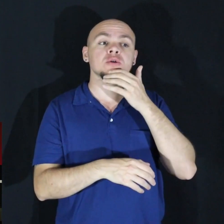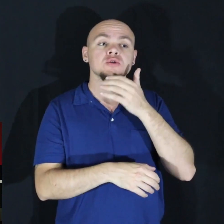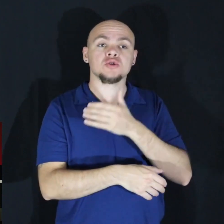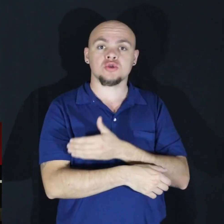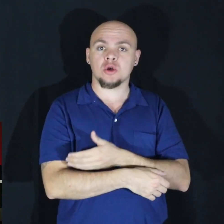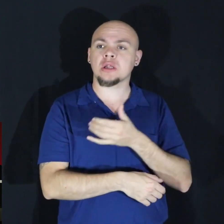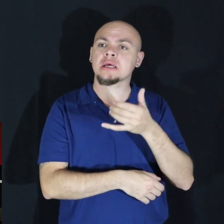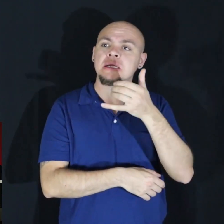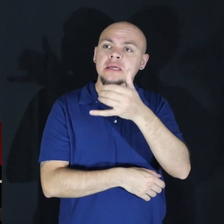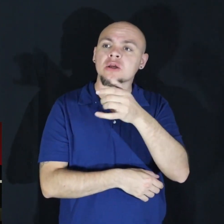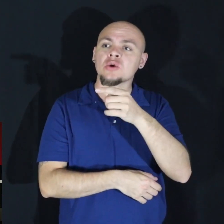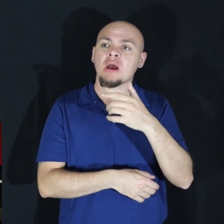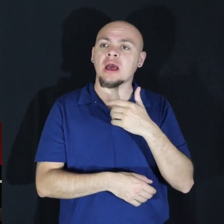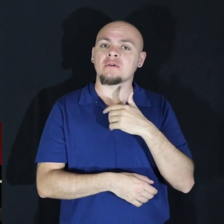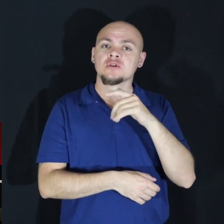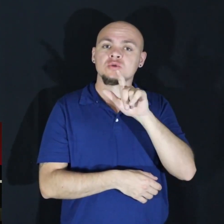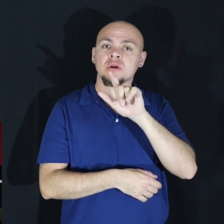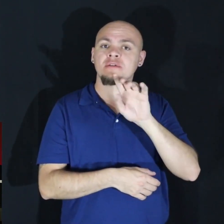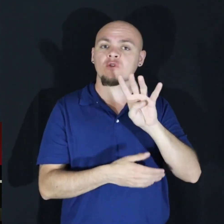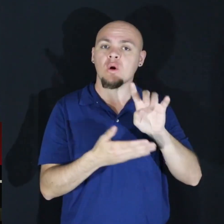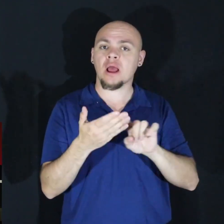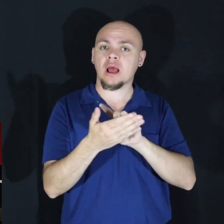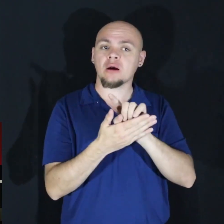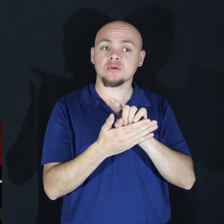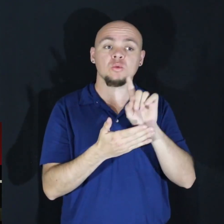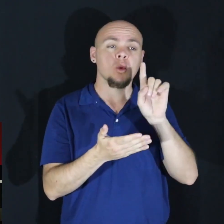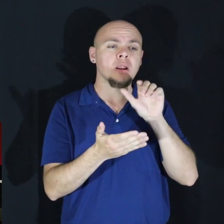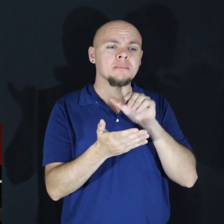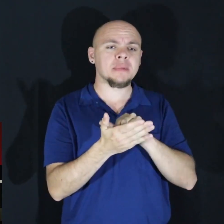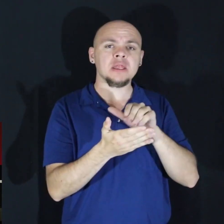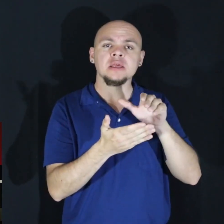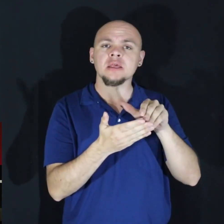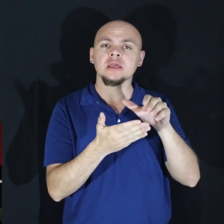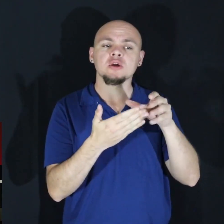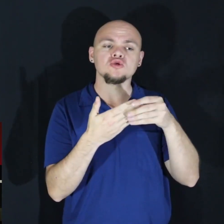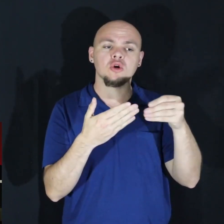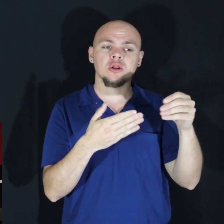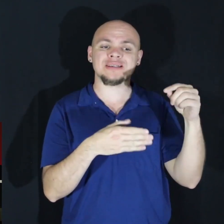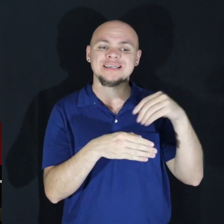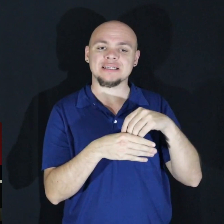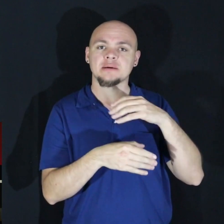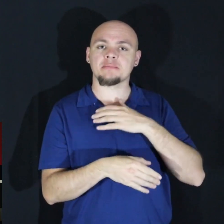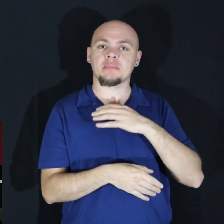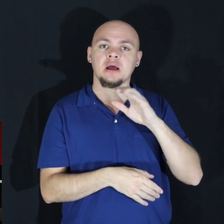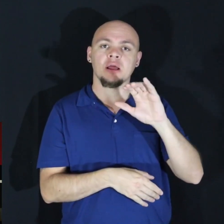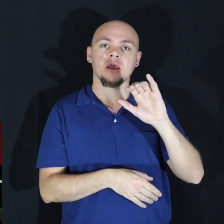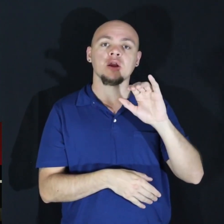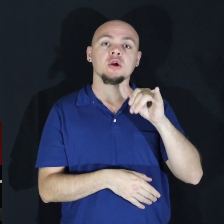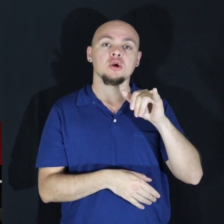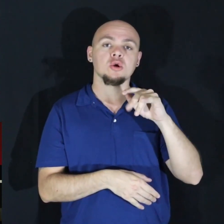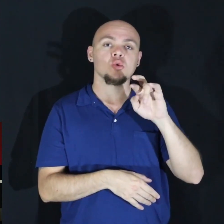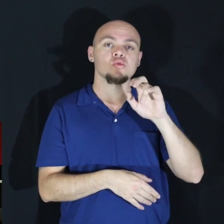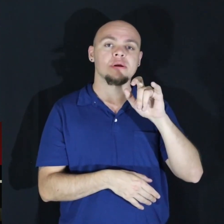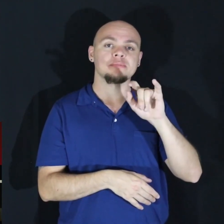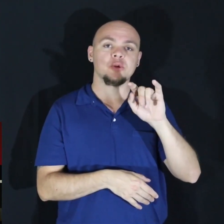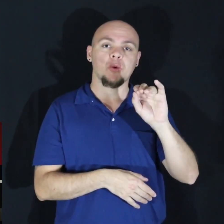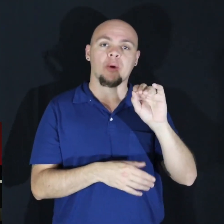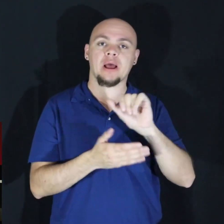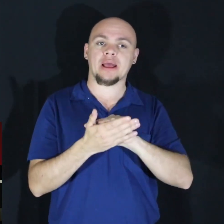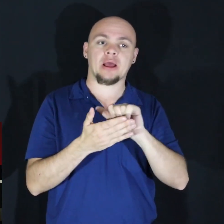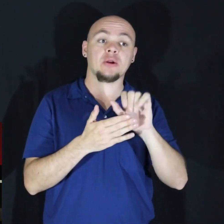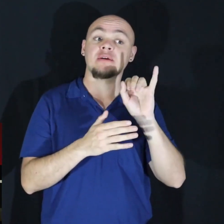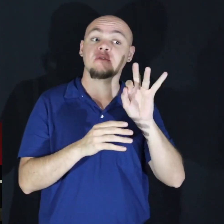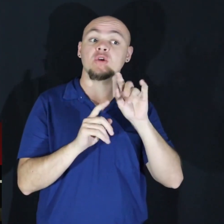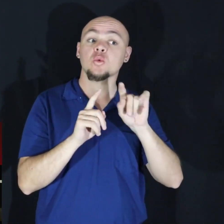kidnappers who are saying, "You've got 24 hours to transfer $1 million into a crypto account or your daughter will be killed. If you even think about going